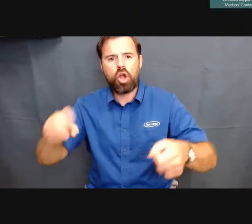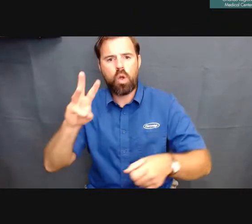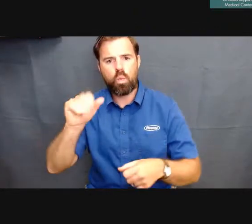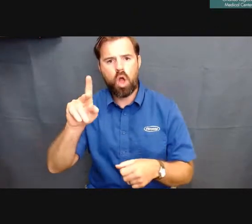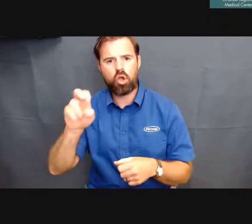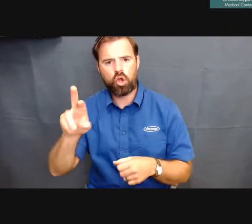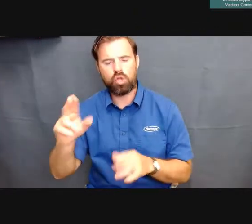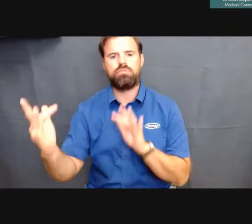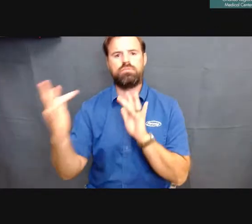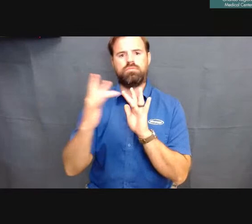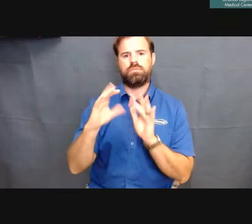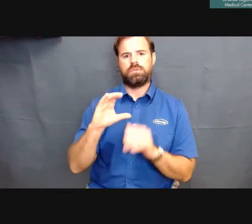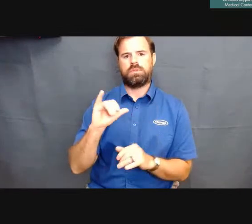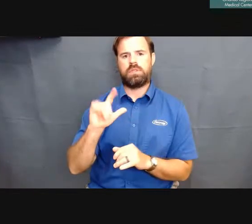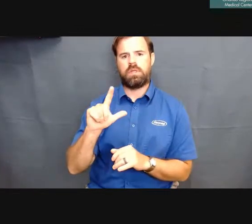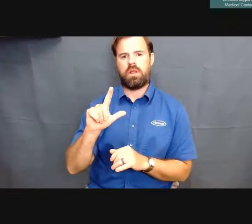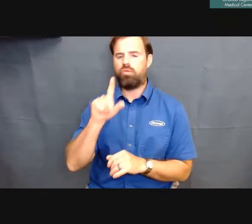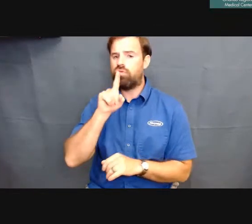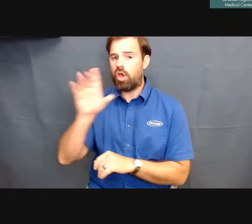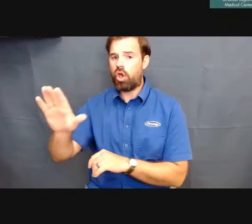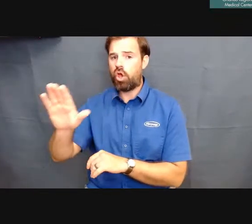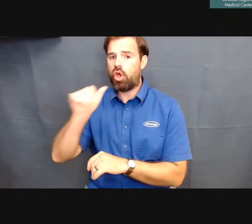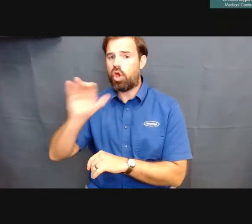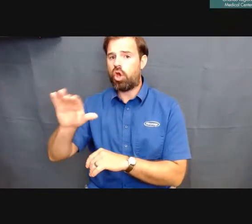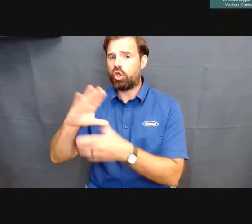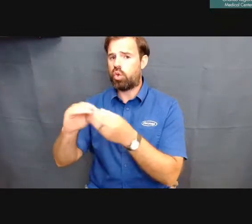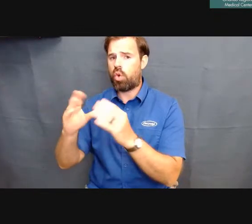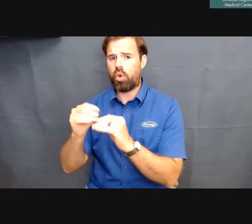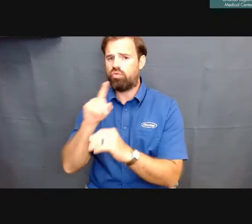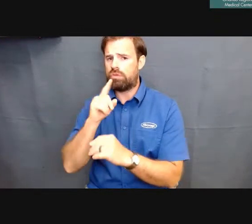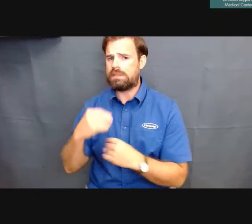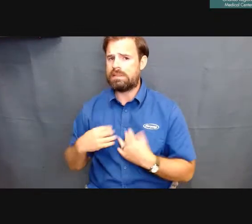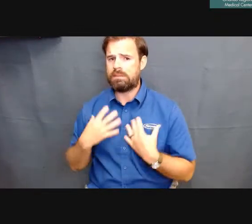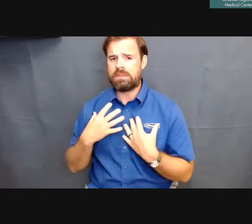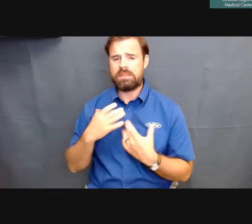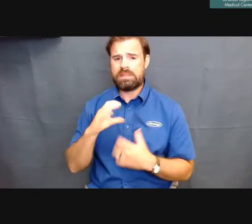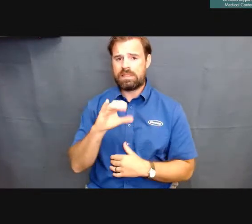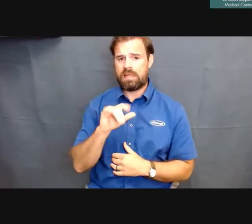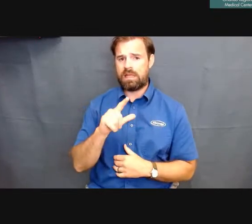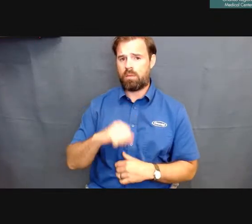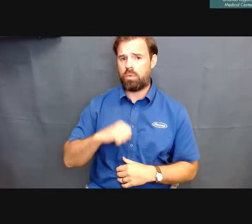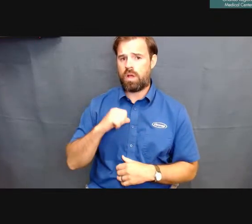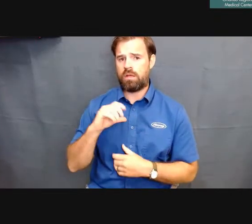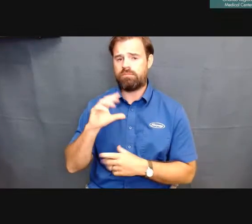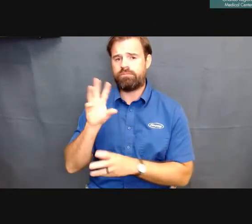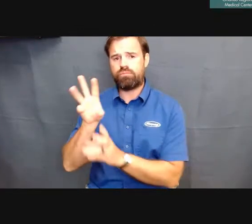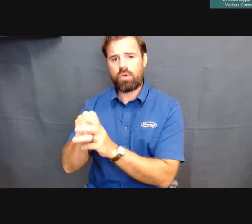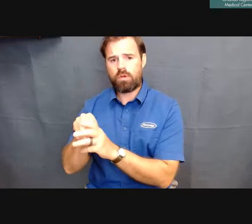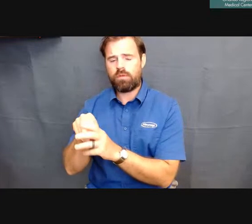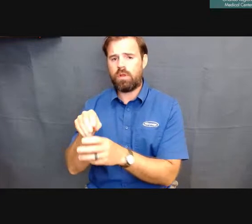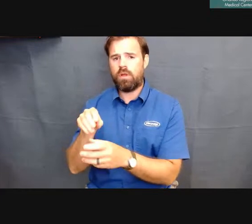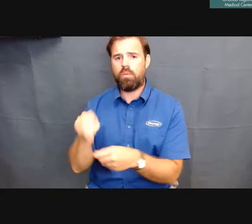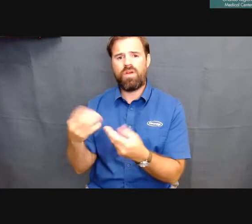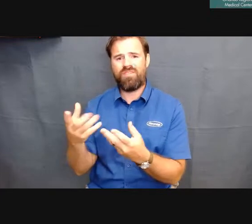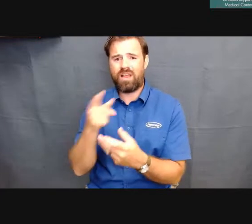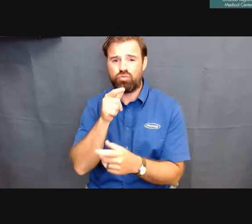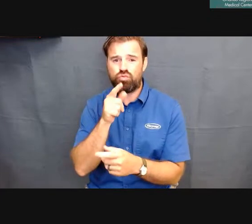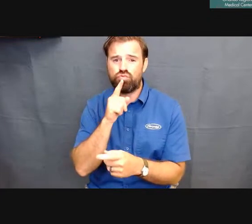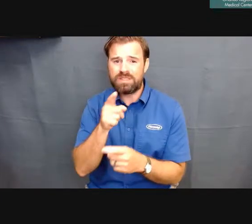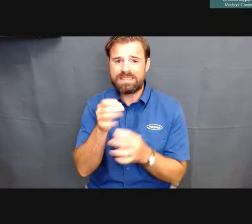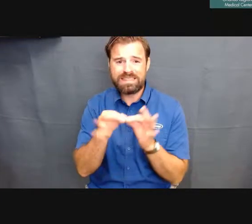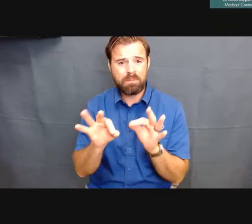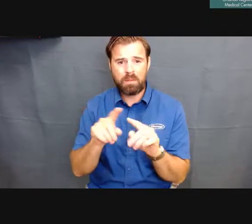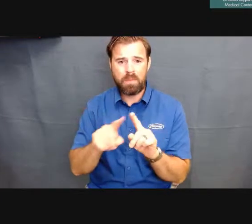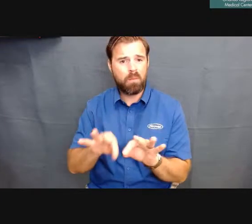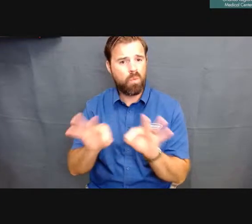Kathy's story is truly an inspirational one, and CIL is thankful to be a part of it, providing something so simple yet so critical